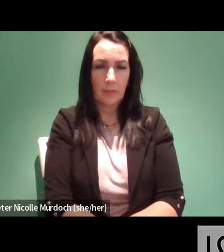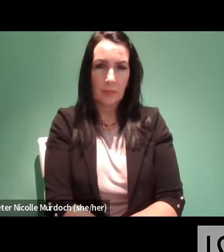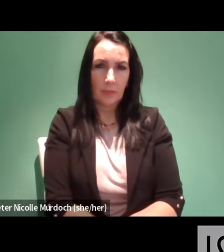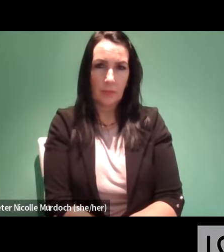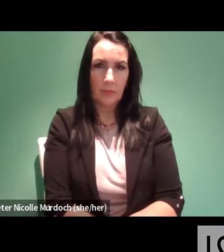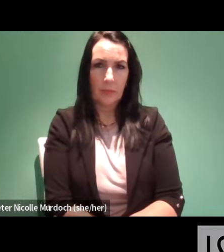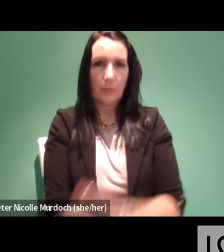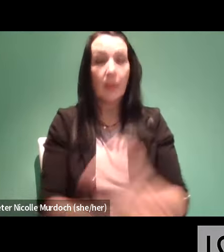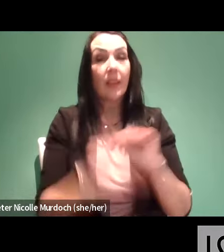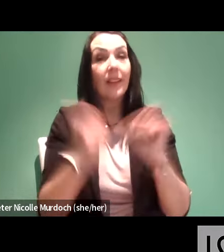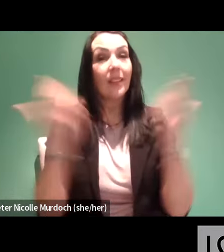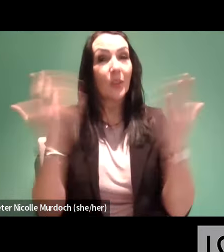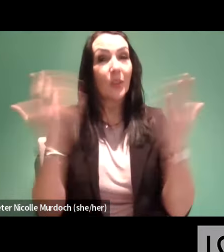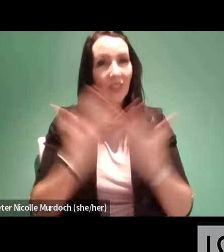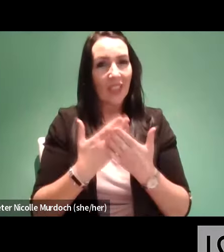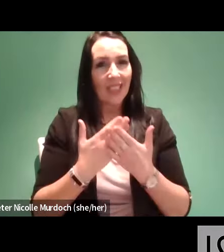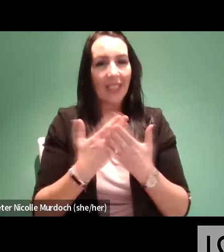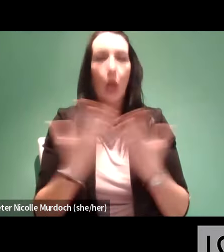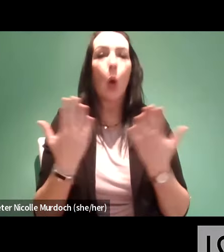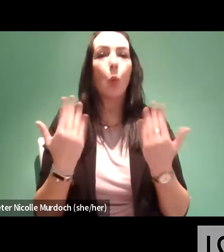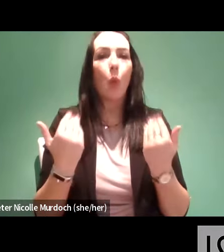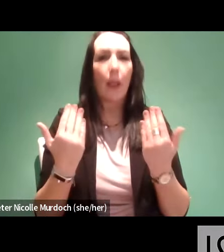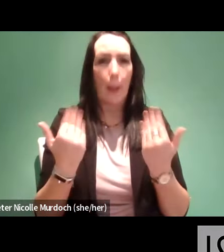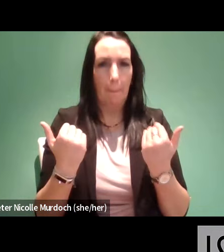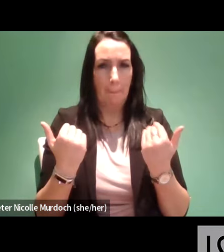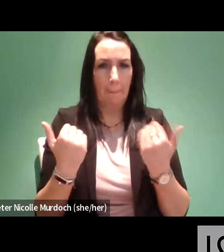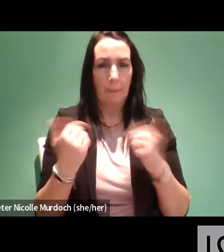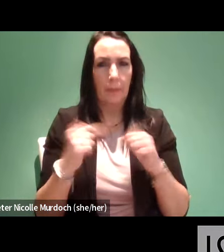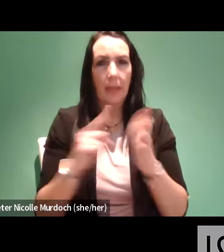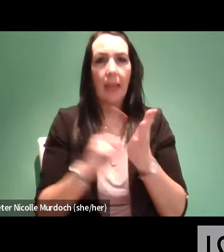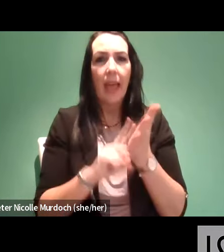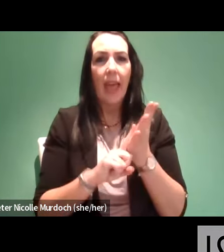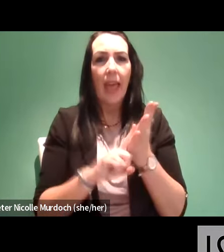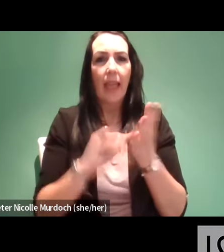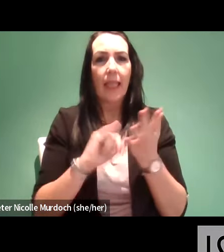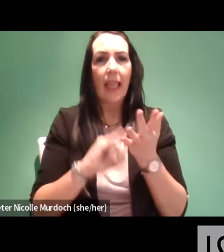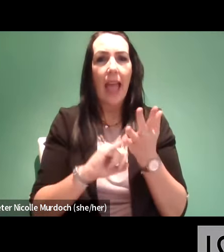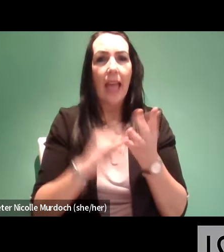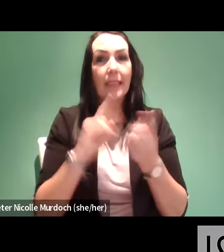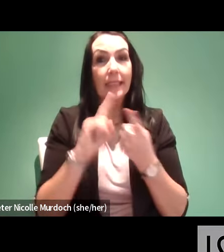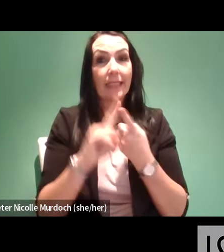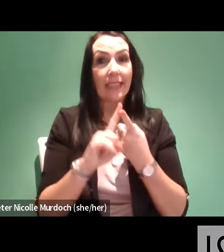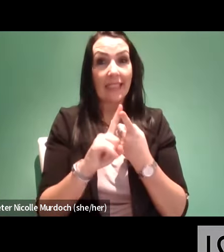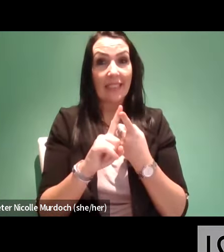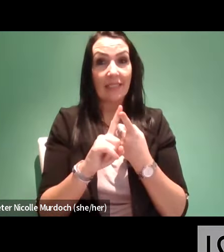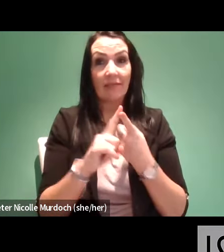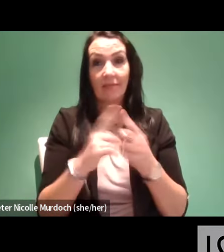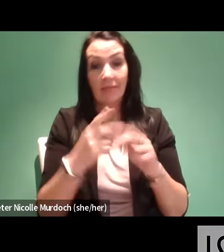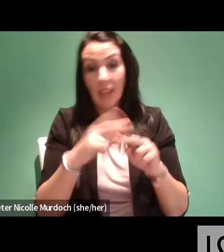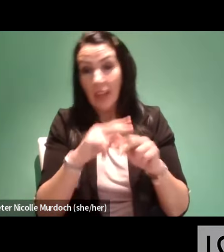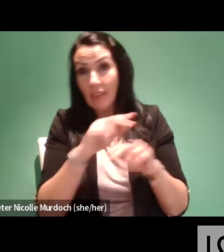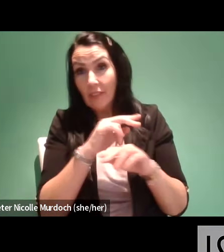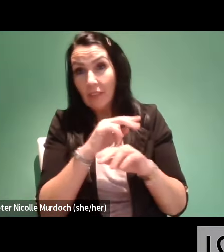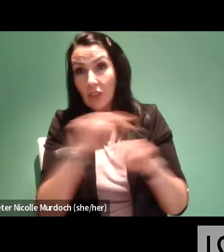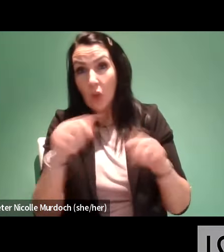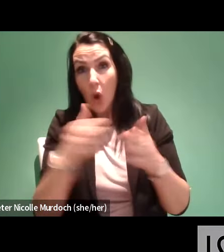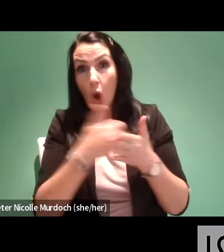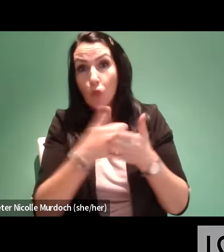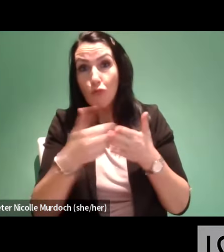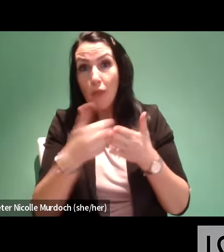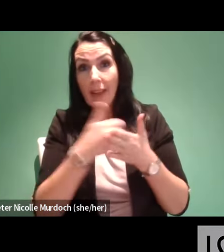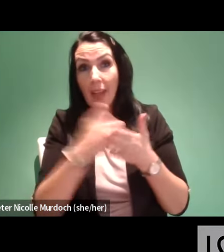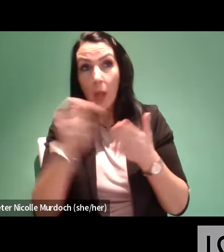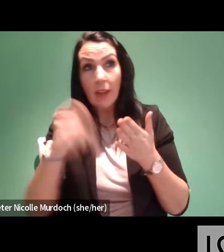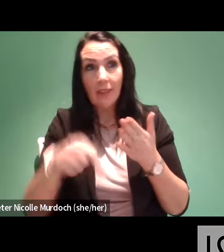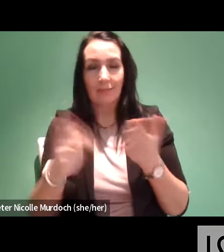Well, very good evening to you. Welcome to the LSE, if you're not normally here, and if you are normally here, welcome.